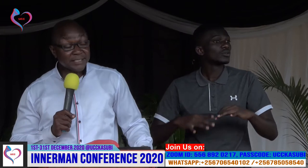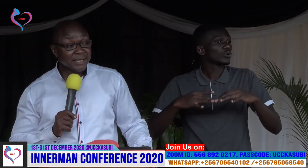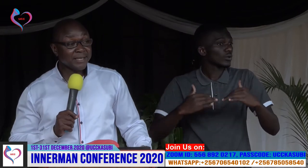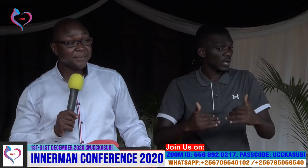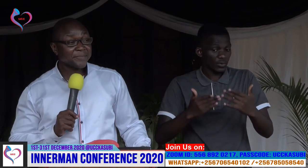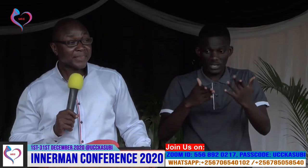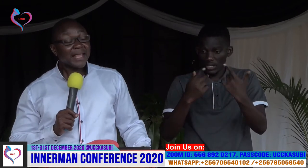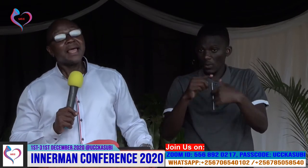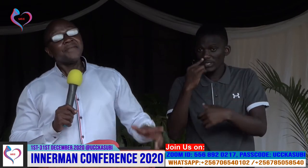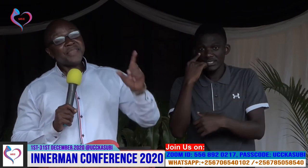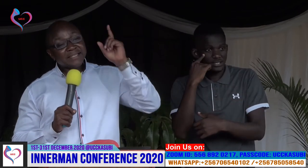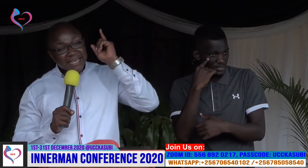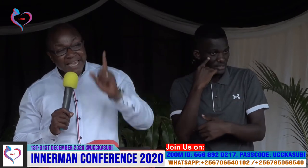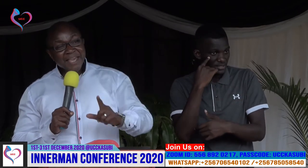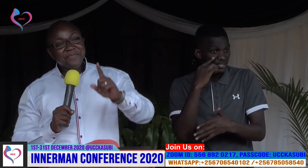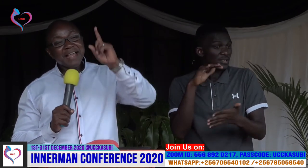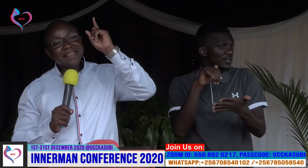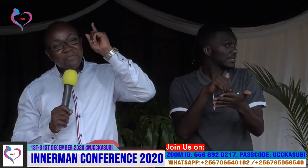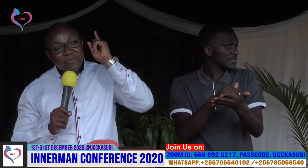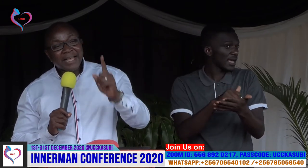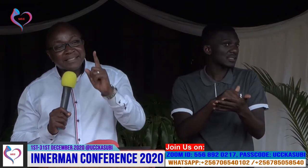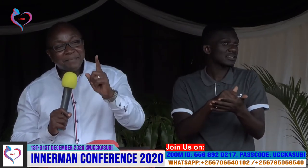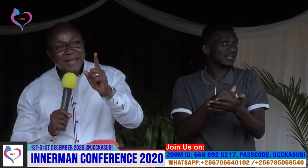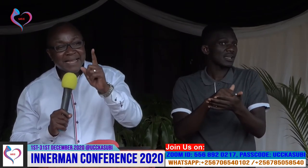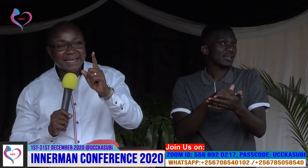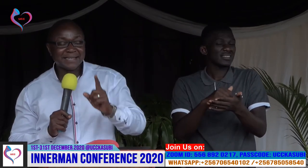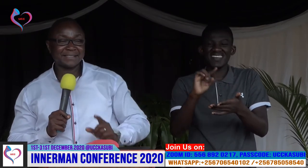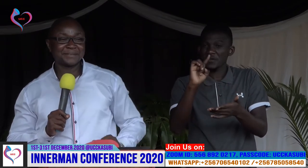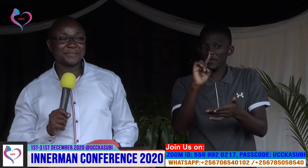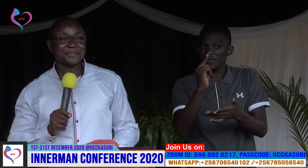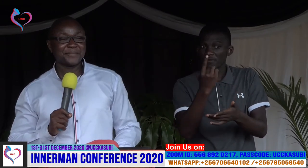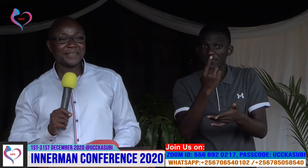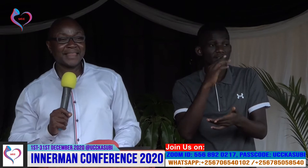we see that even the first man